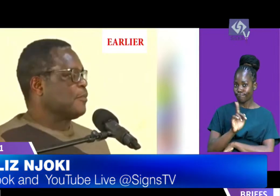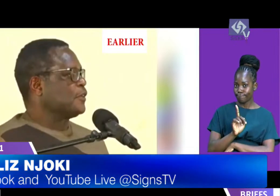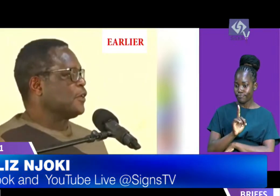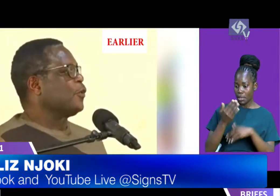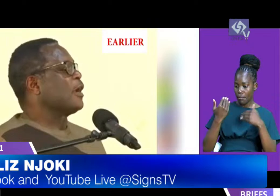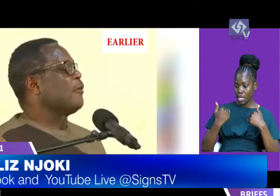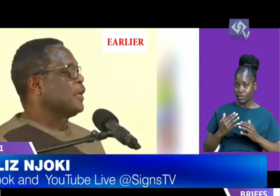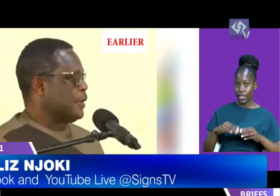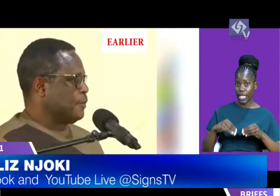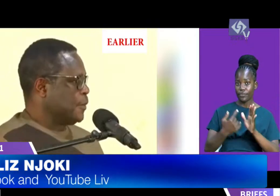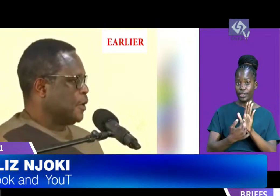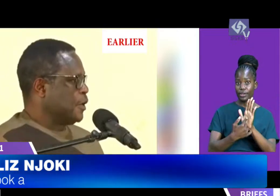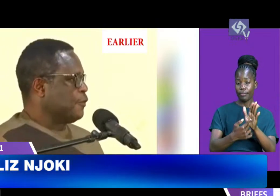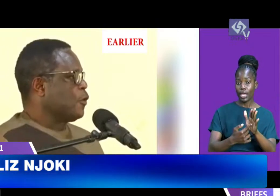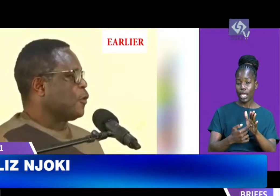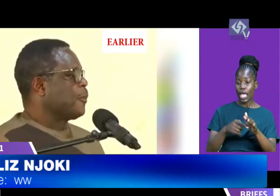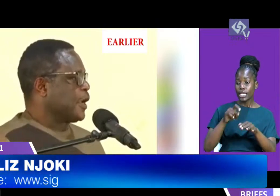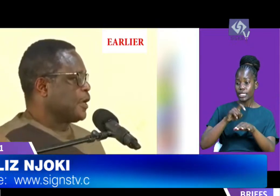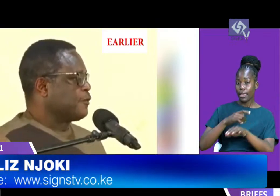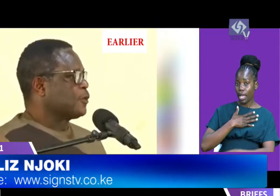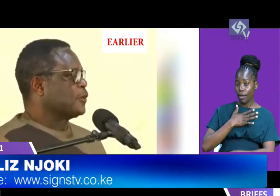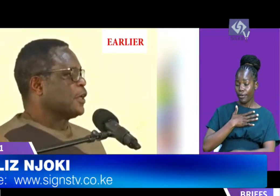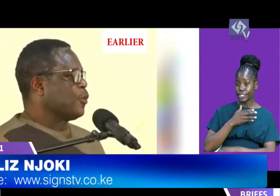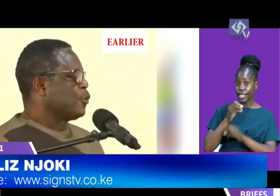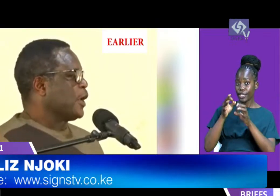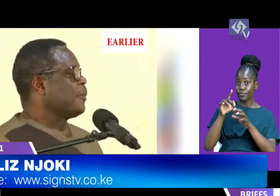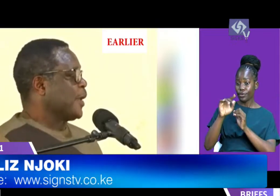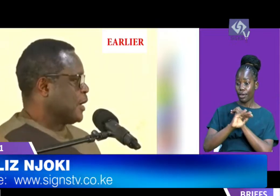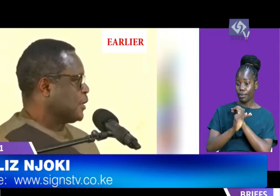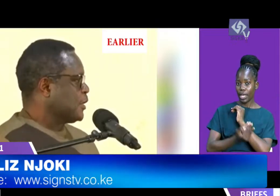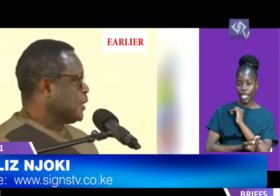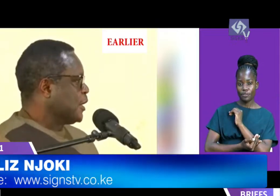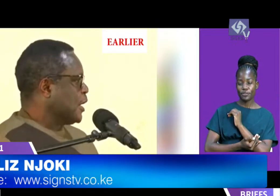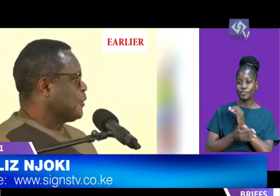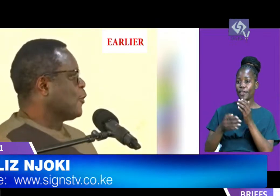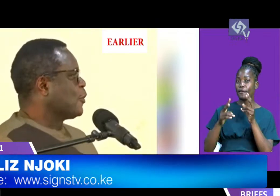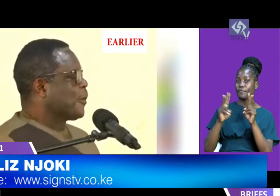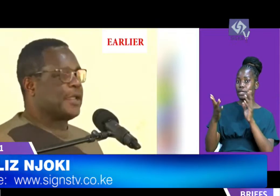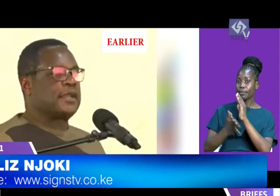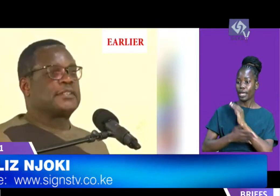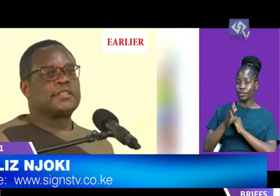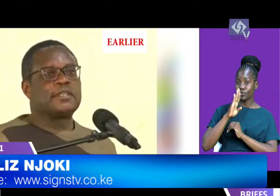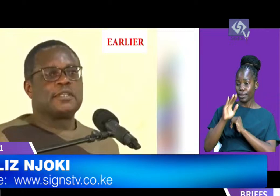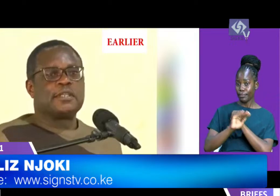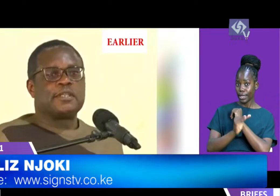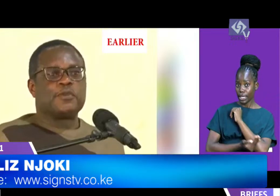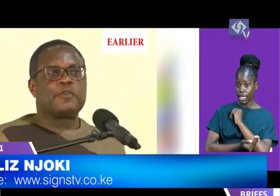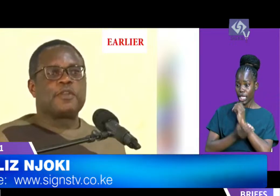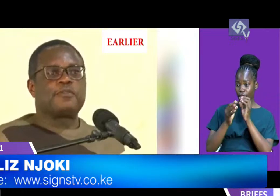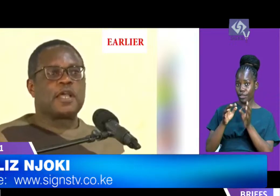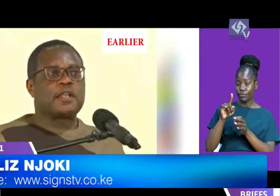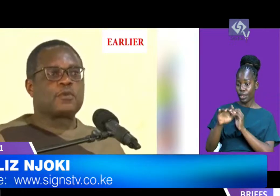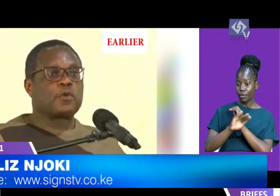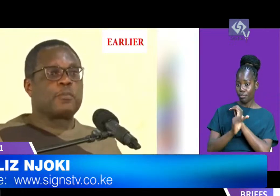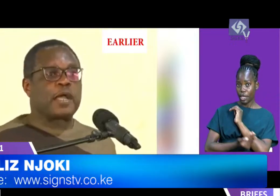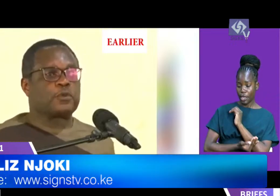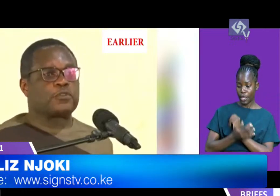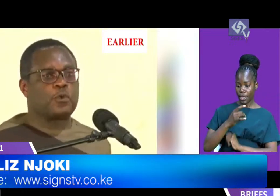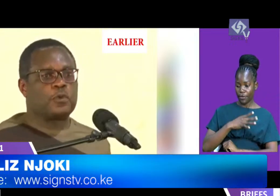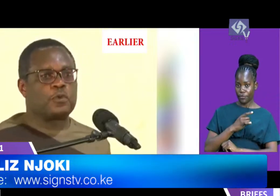said during our time, if you got pregnant, in fact, it was a taboo to get pregnant. And if you got pregnant, you even feared to go back to school. You'll